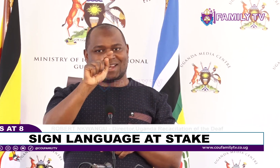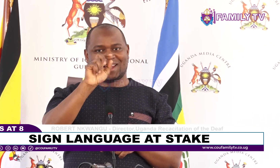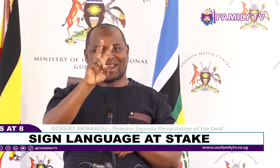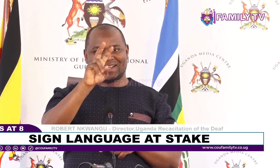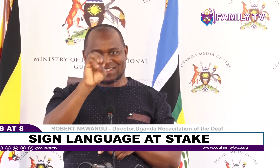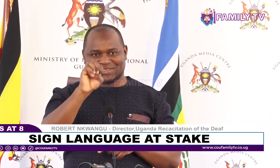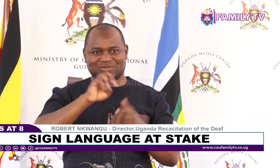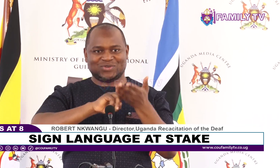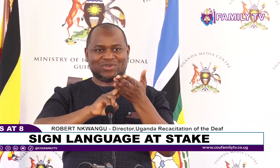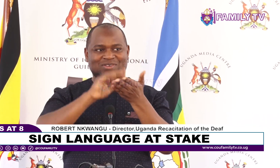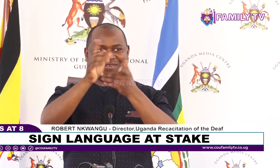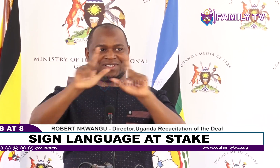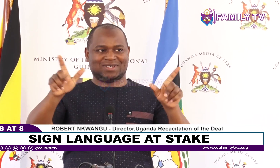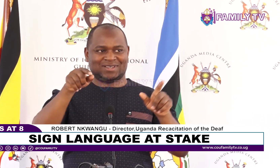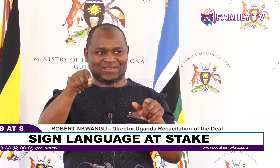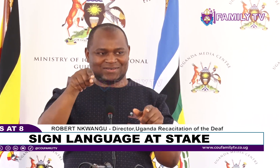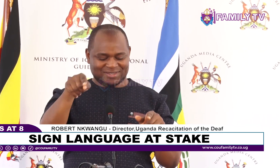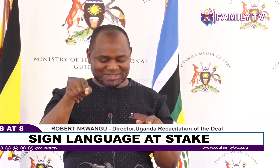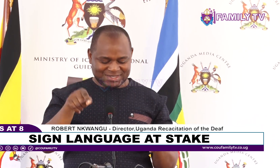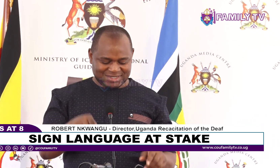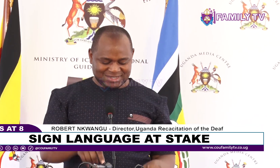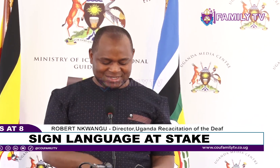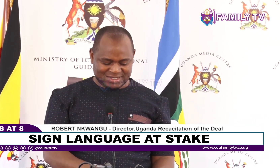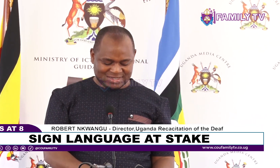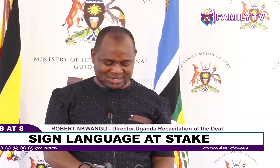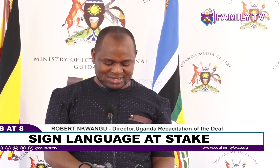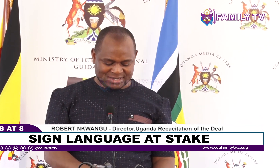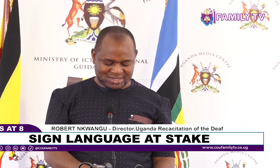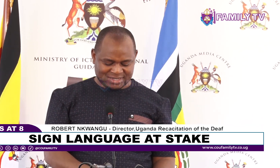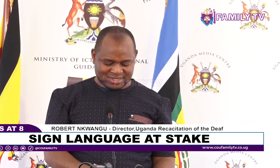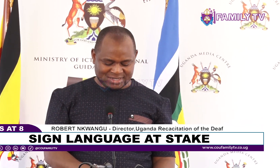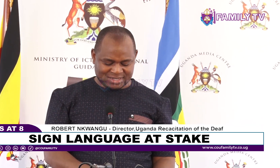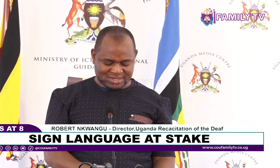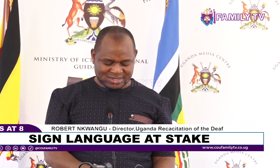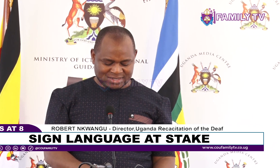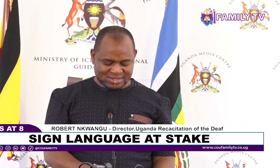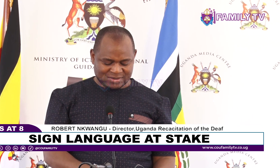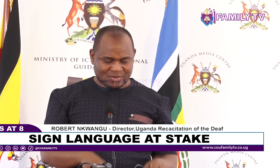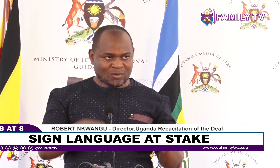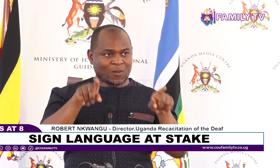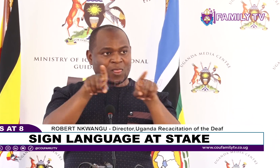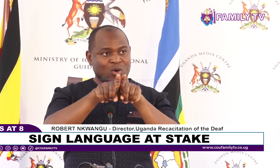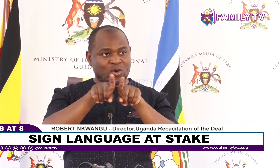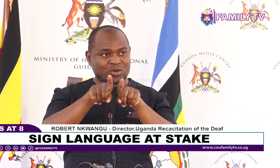should be in the lead on all matters concerning sign language because they're letting users.